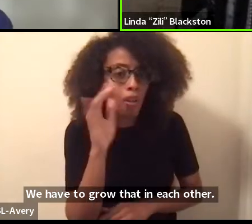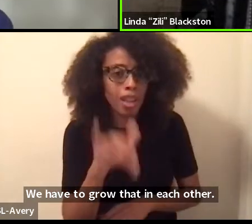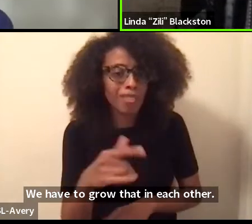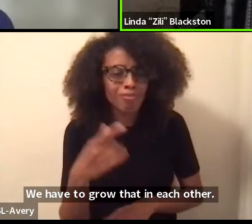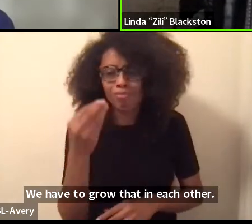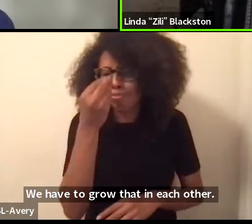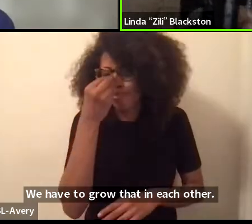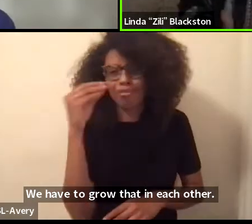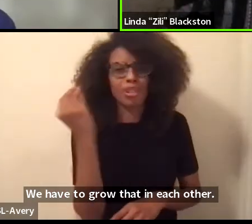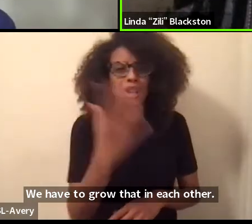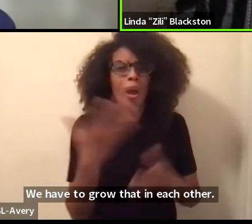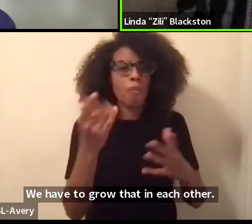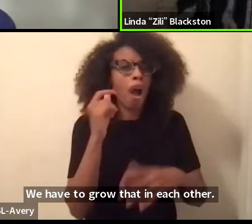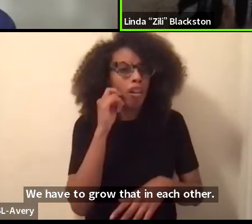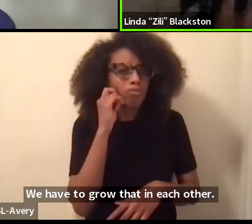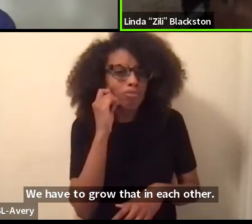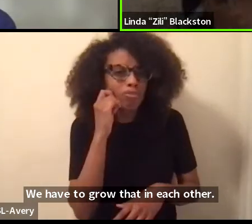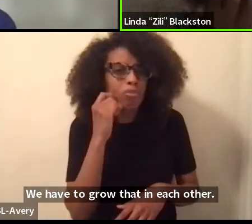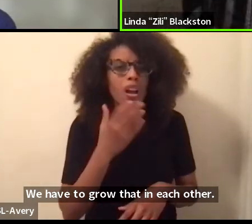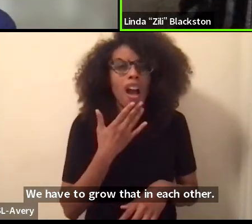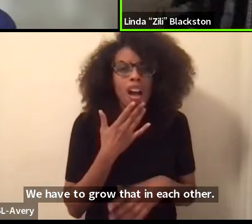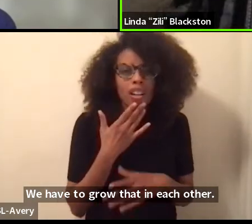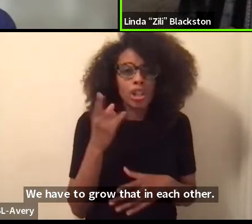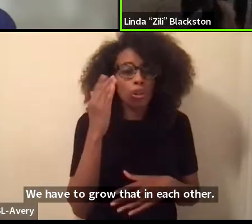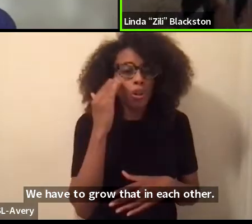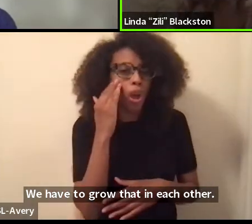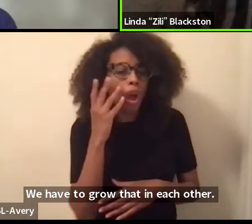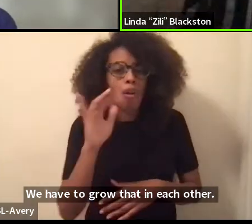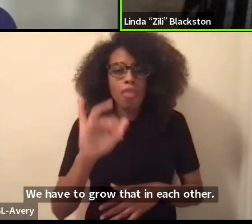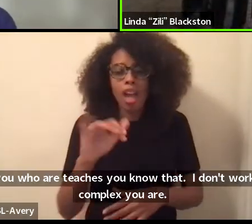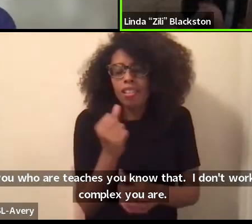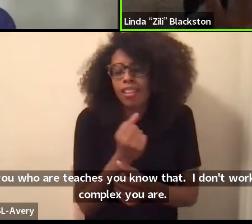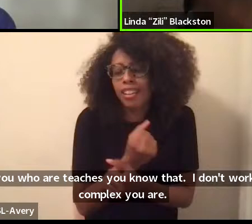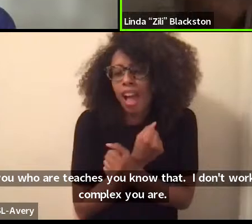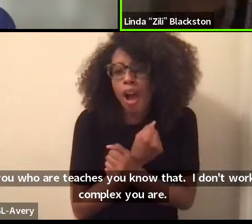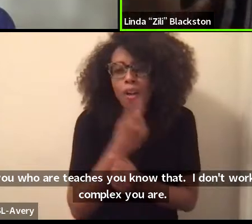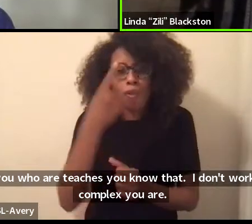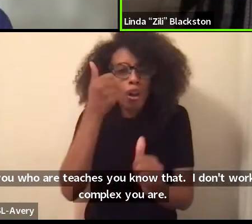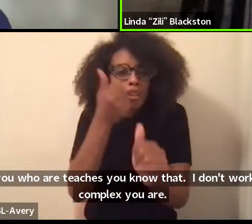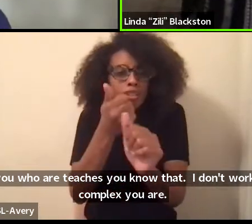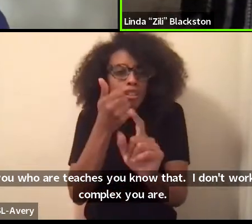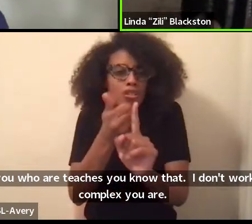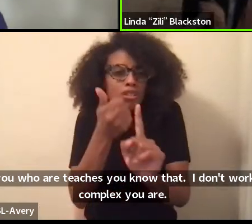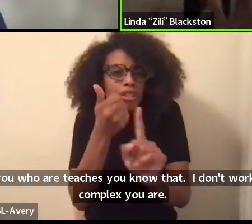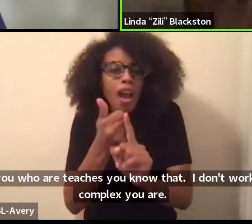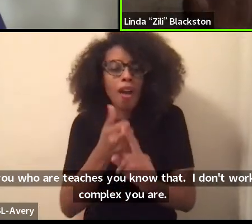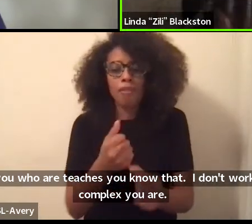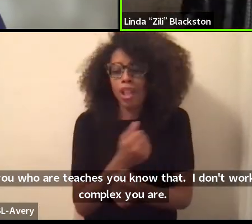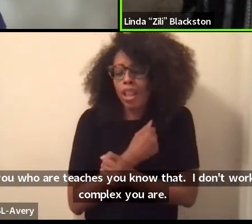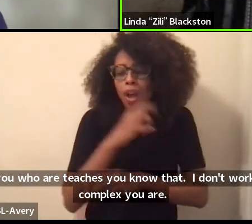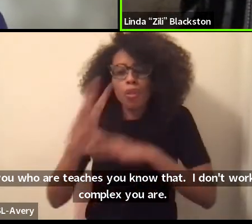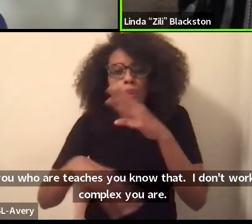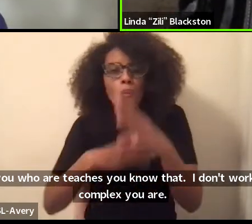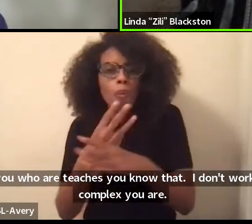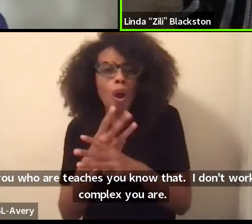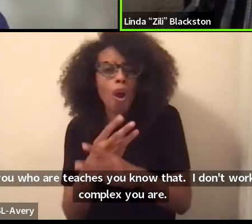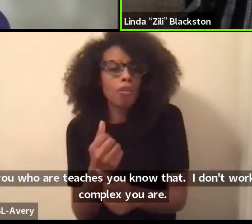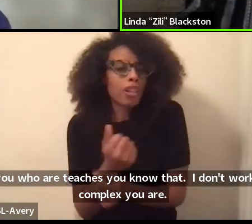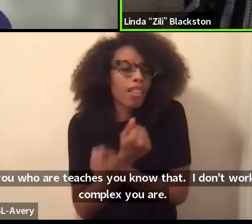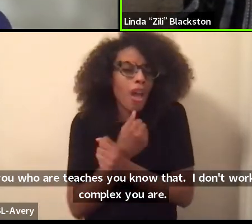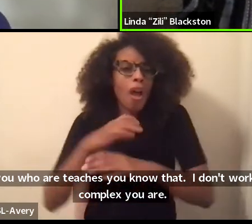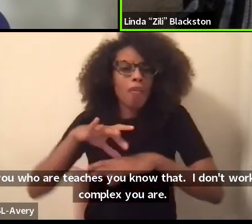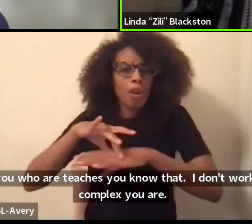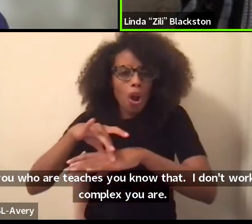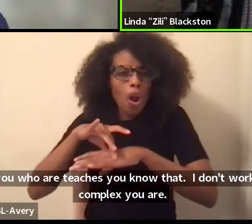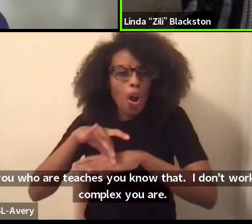complexion you are. You know that you have to grow that love of self and love of the world and love of the earth. So, so we have